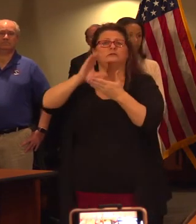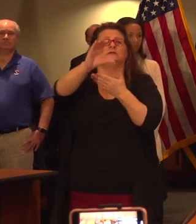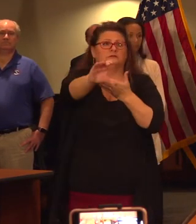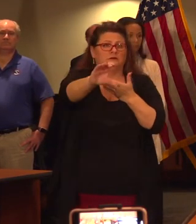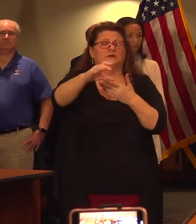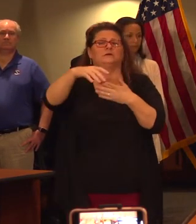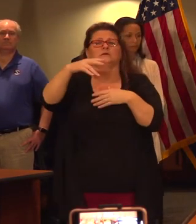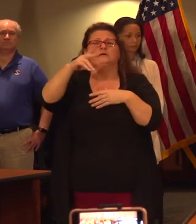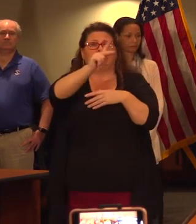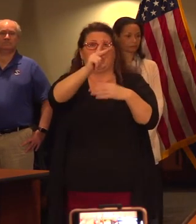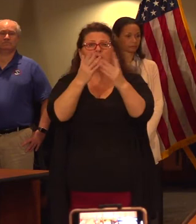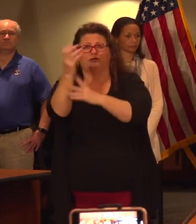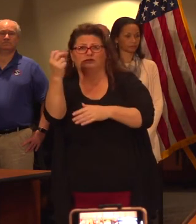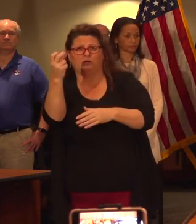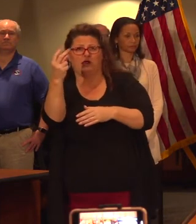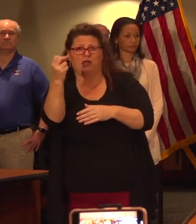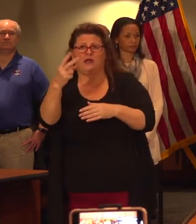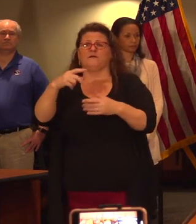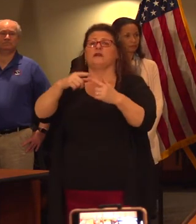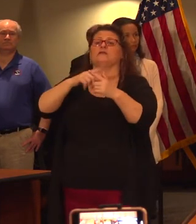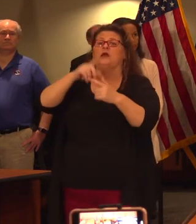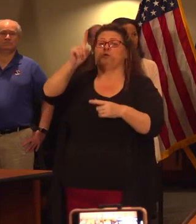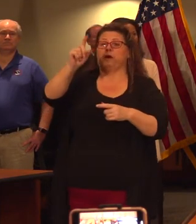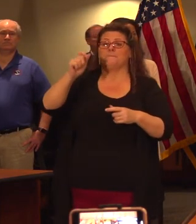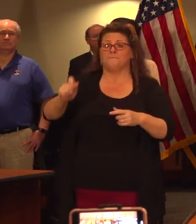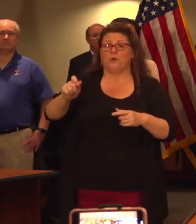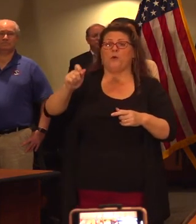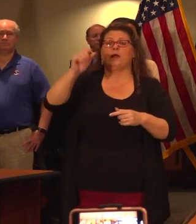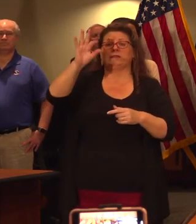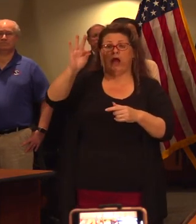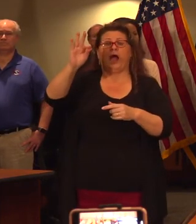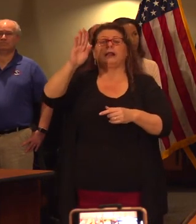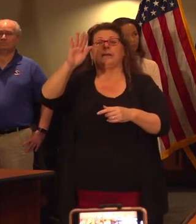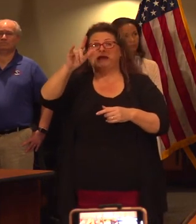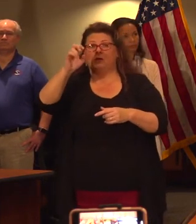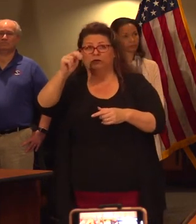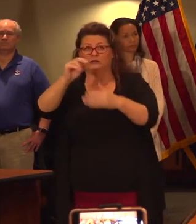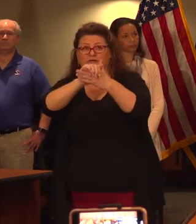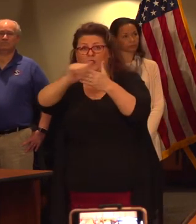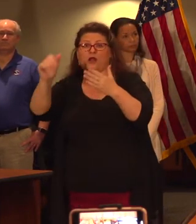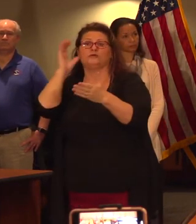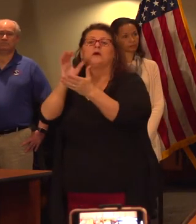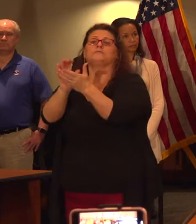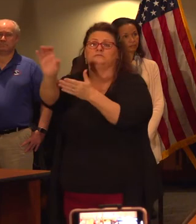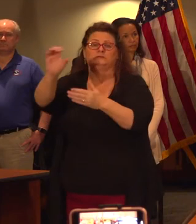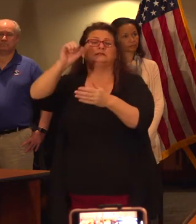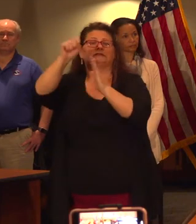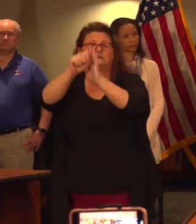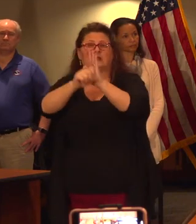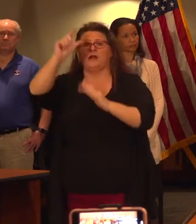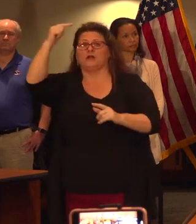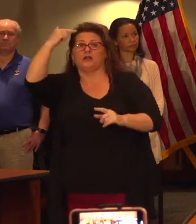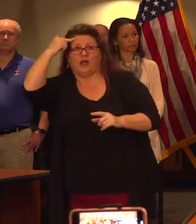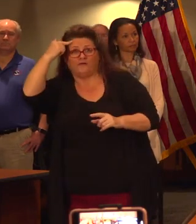$1.9 billion for the state and local governments. Now, what is that going to be used for? That is to reimburse us for the